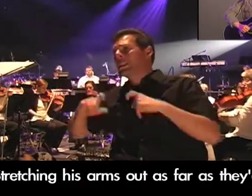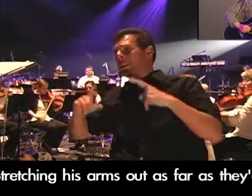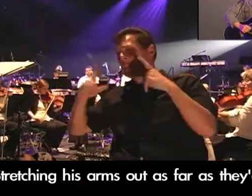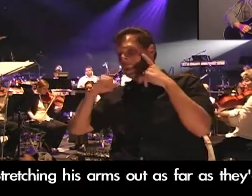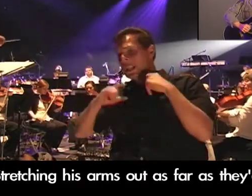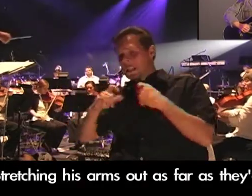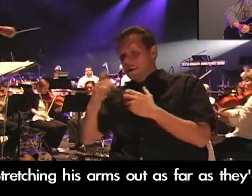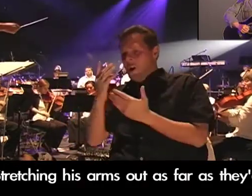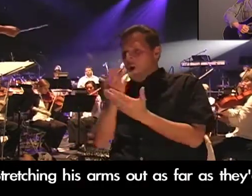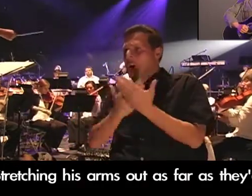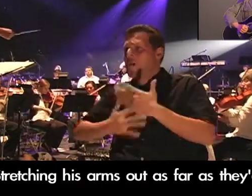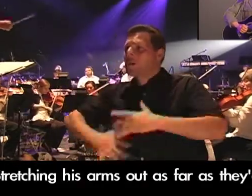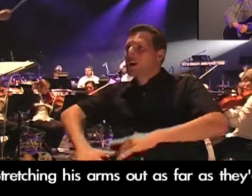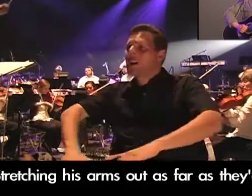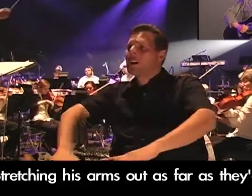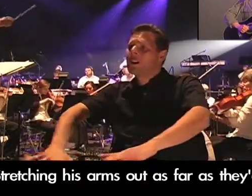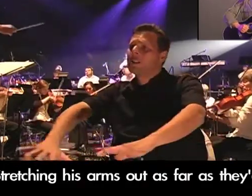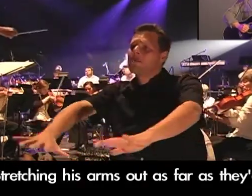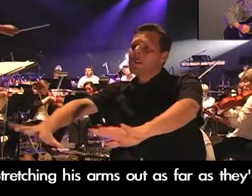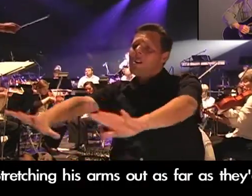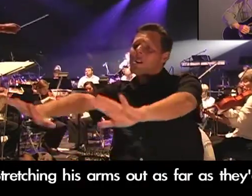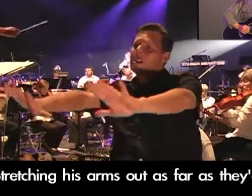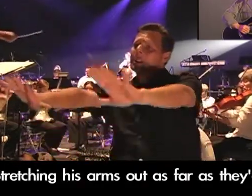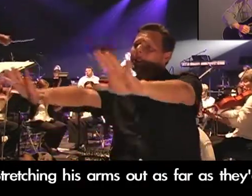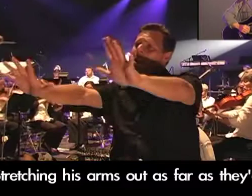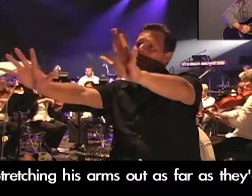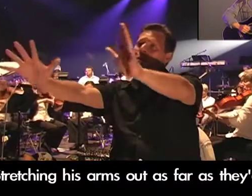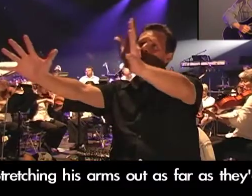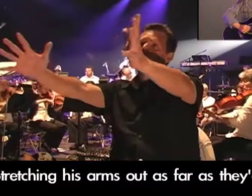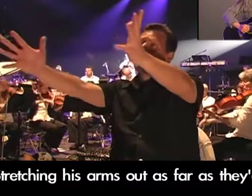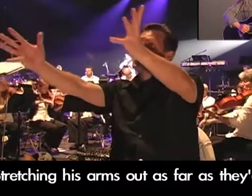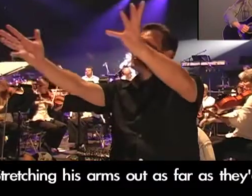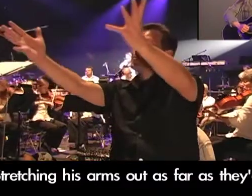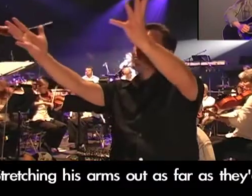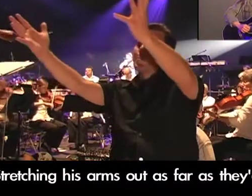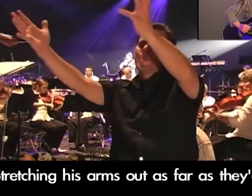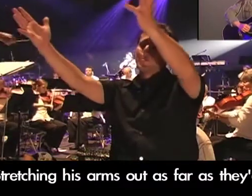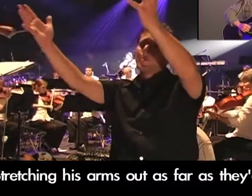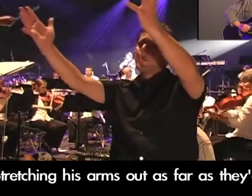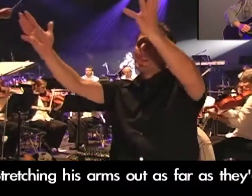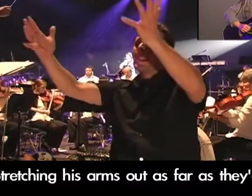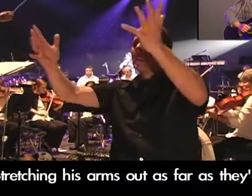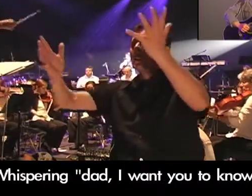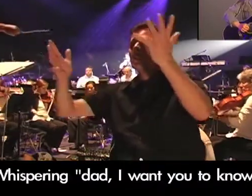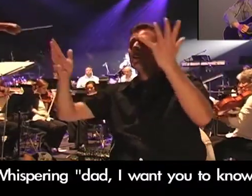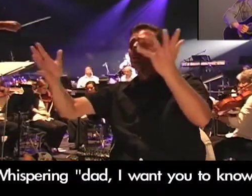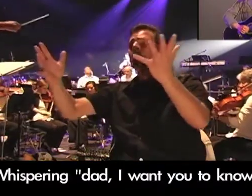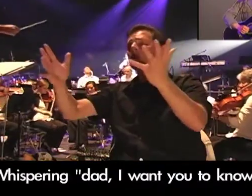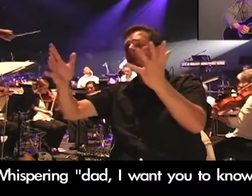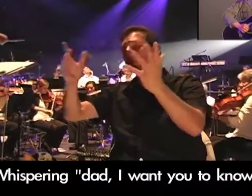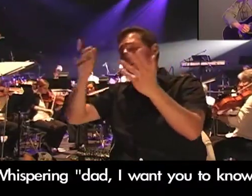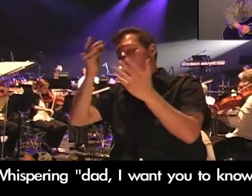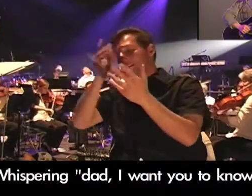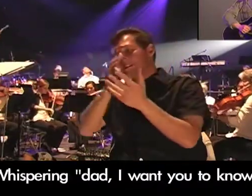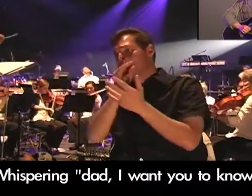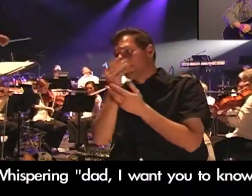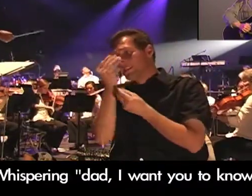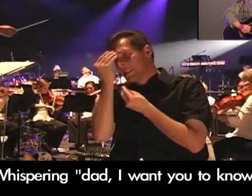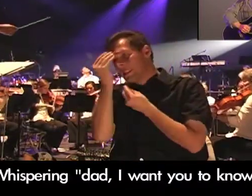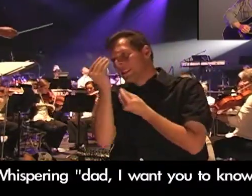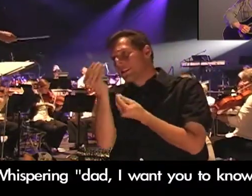Stretching his arms out as far as they go. I'm whispering,